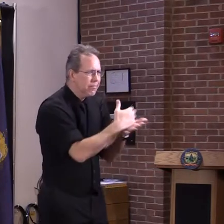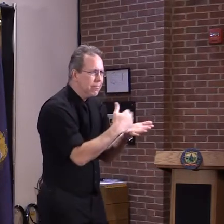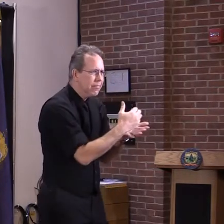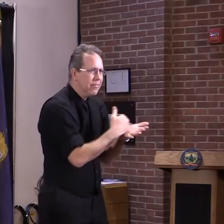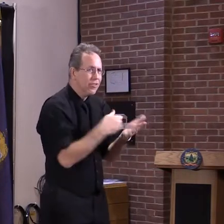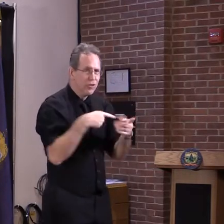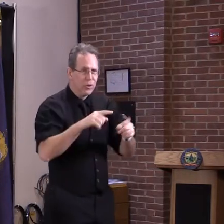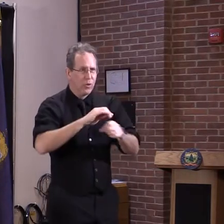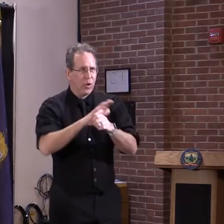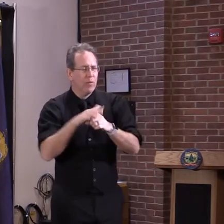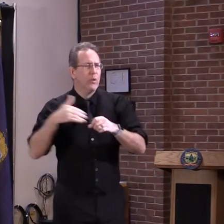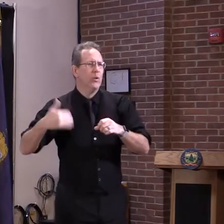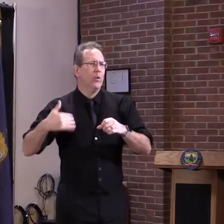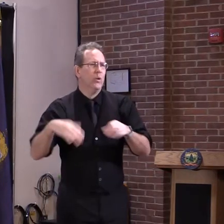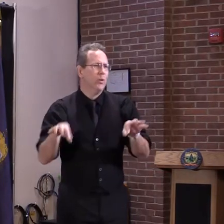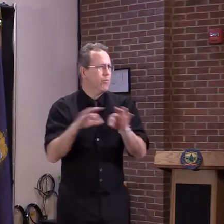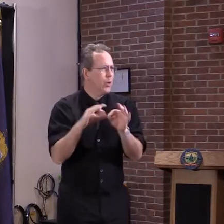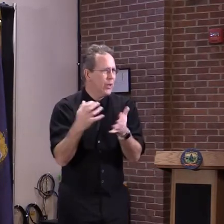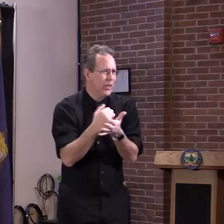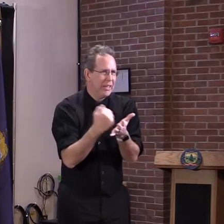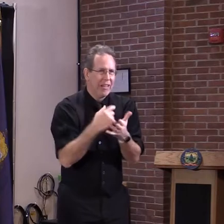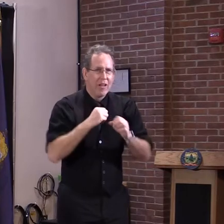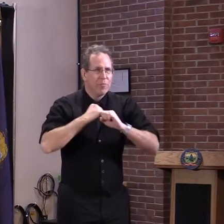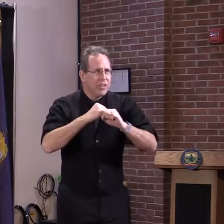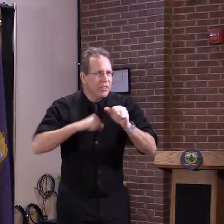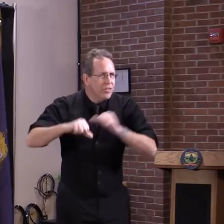is going on that's impacting the population.